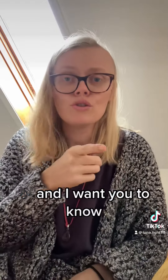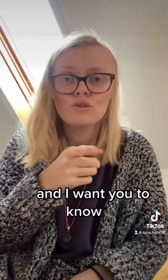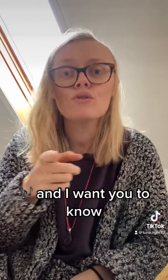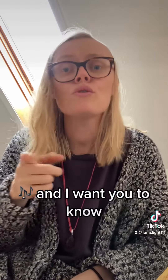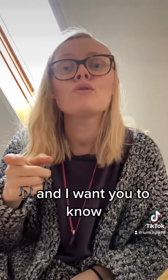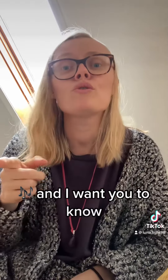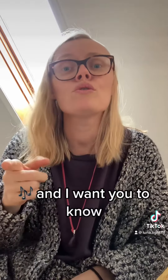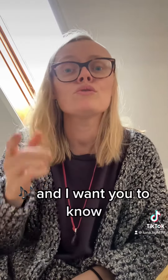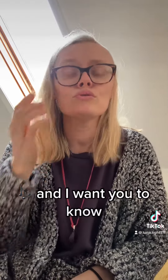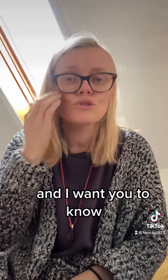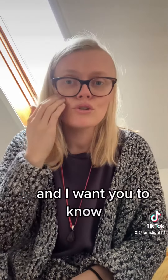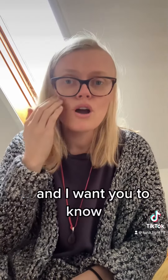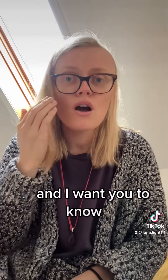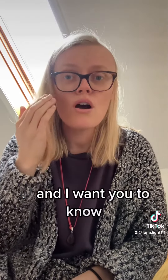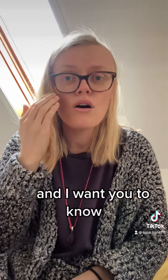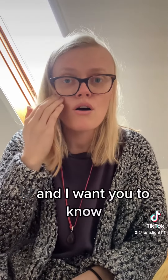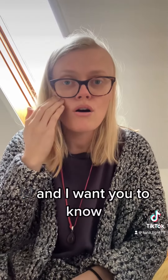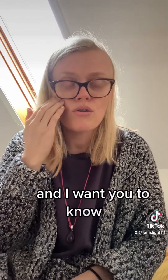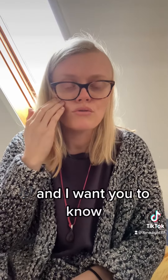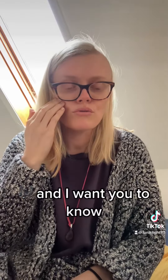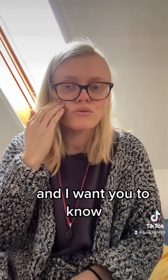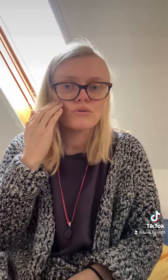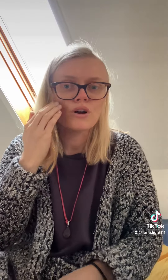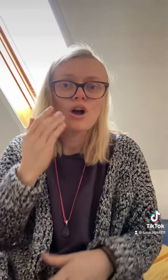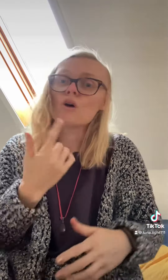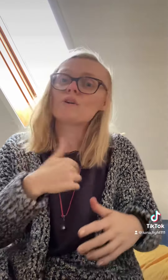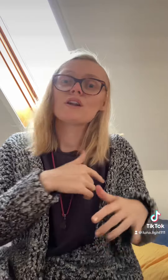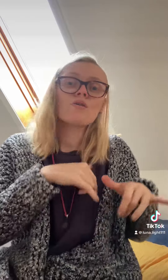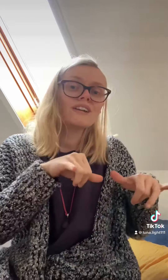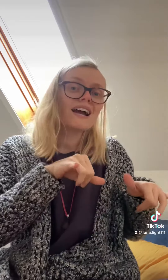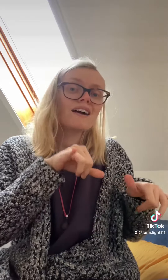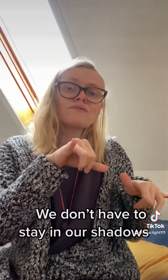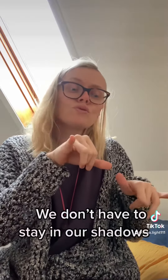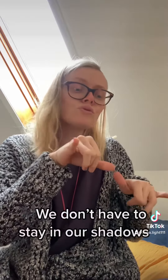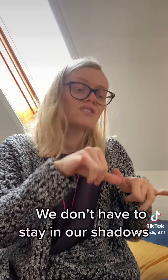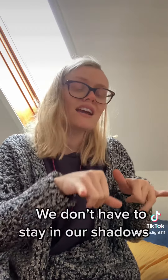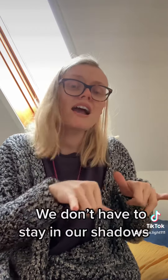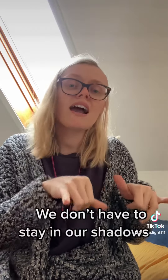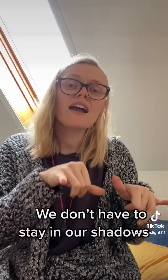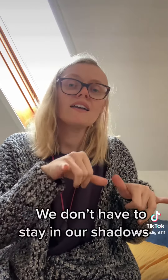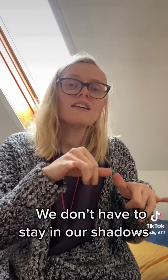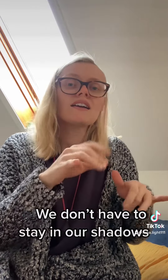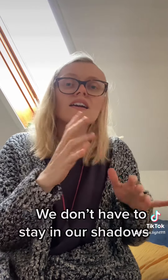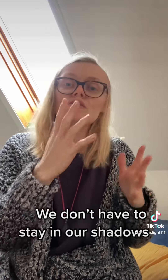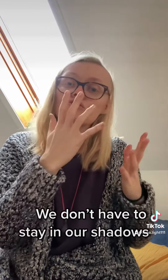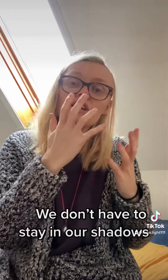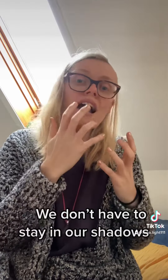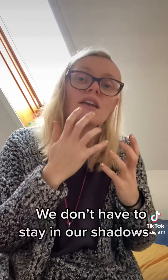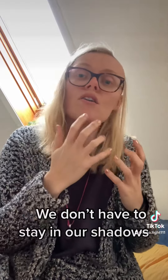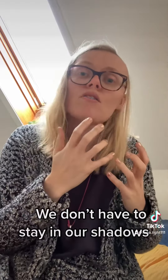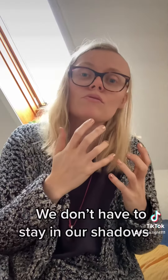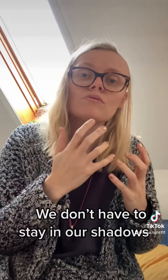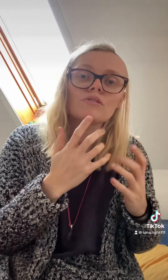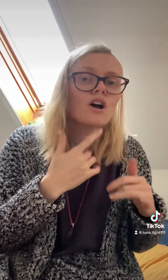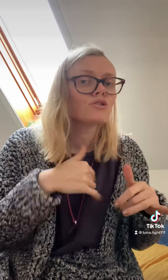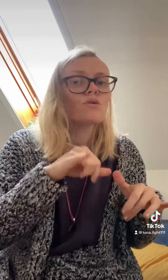you to know, we don't have to stay in our shadows, don't